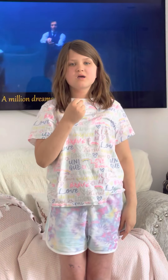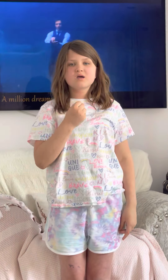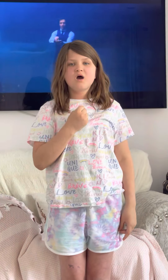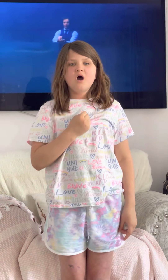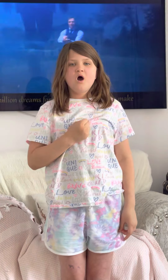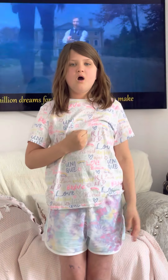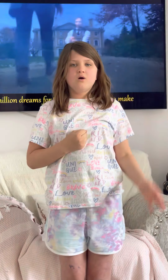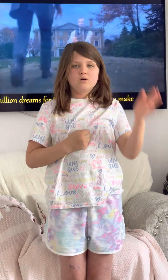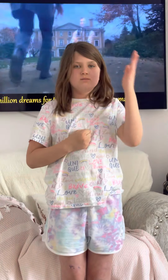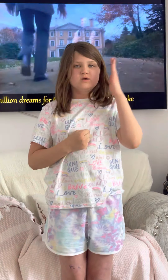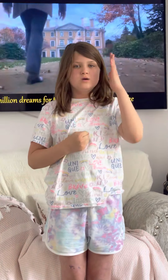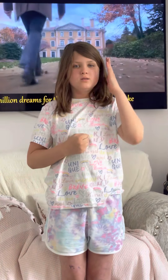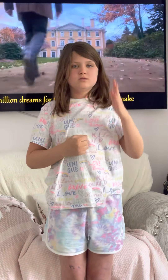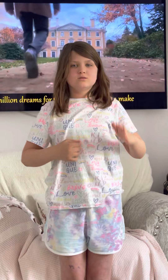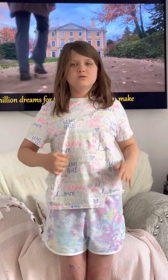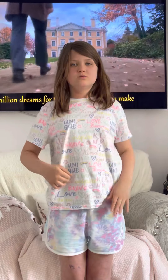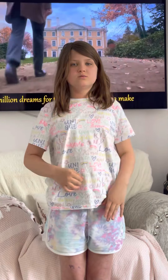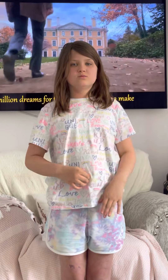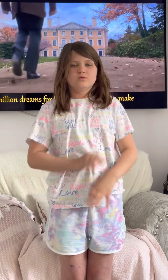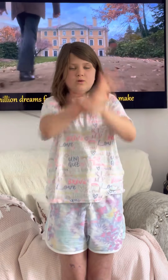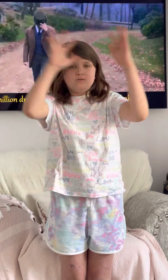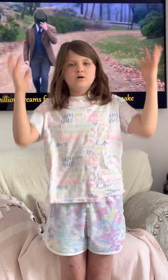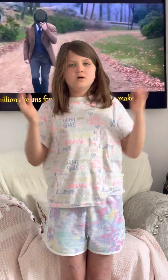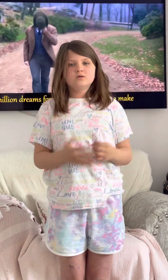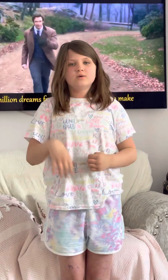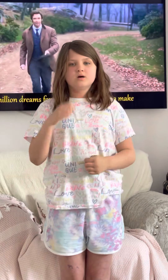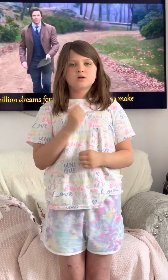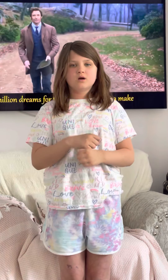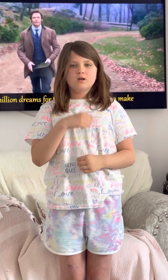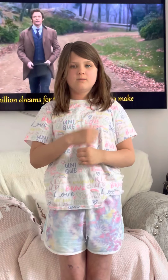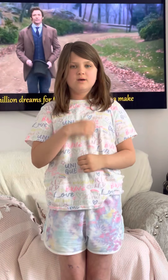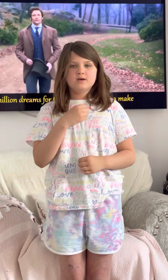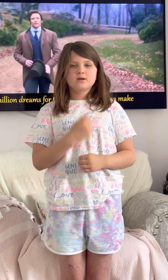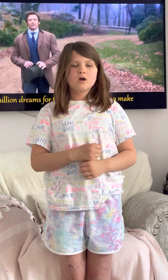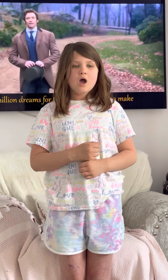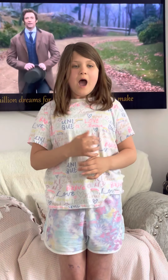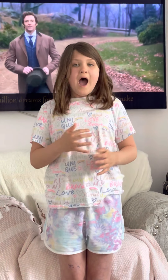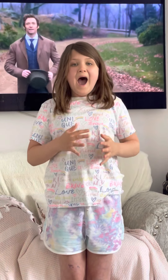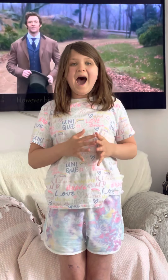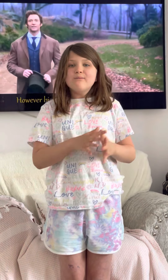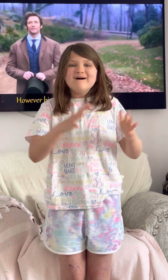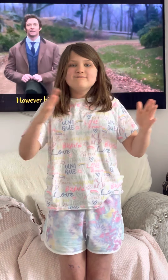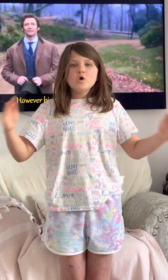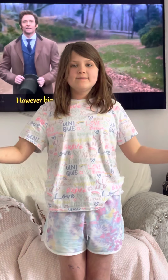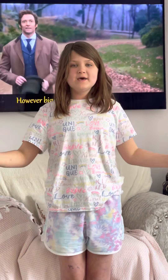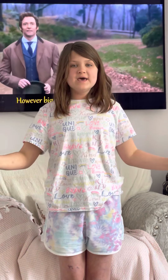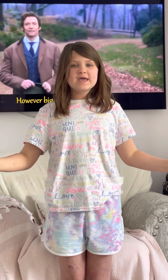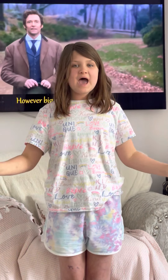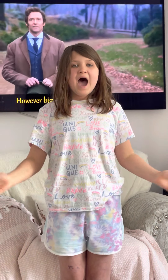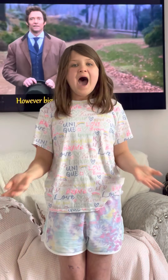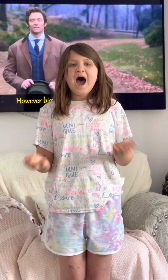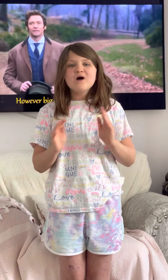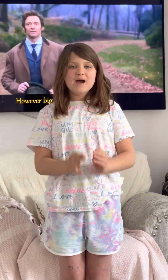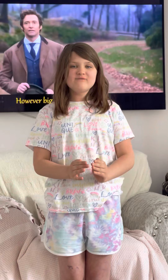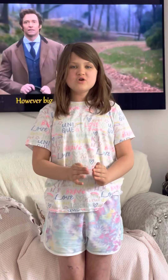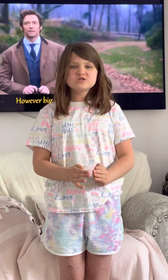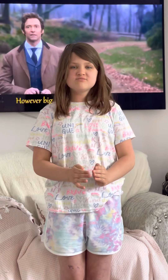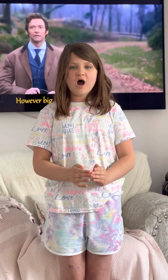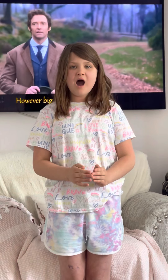A million dreams for the world we're gonna make. However big, however small,